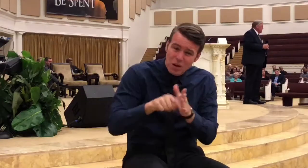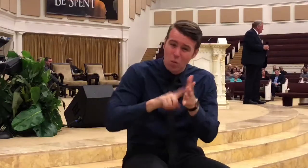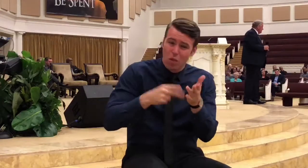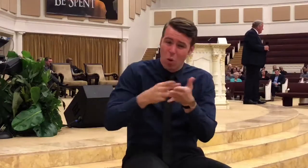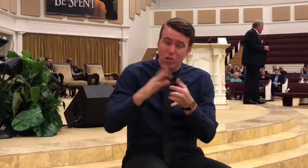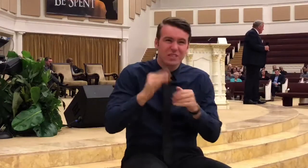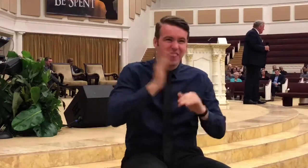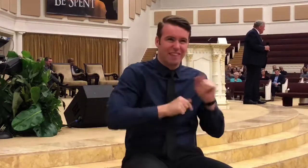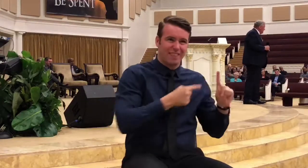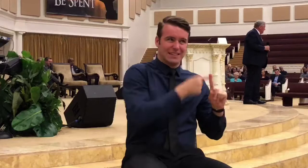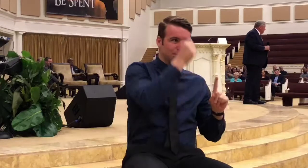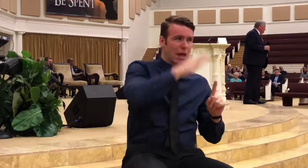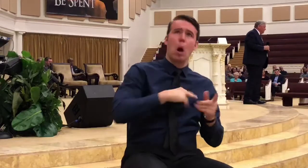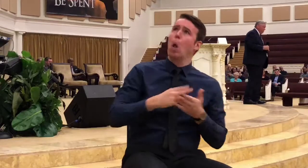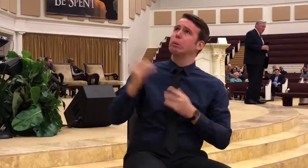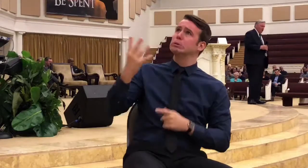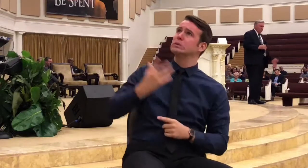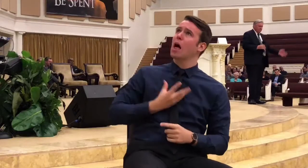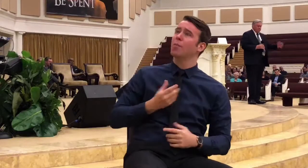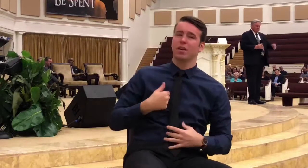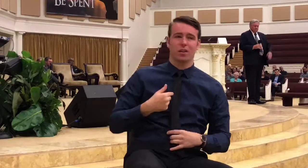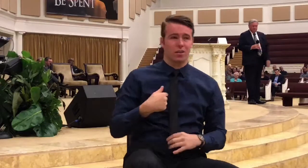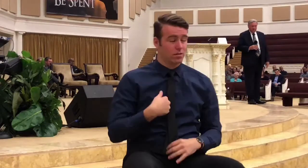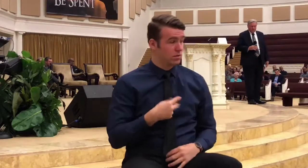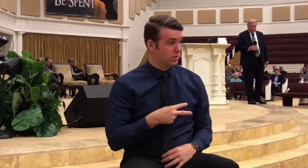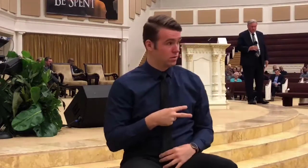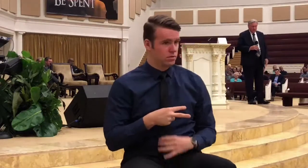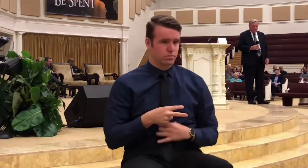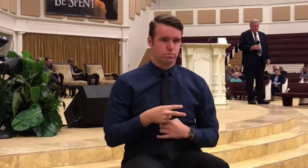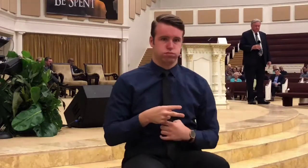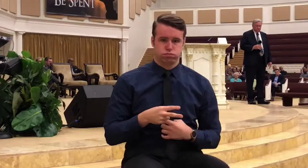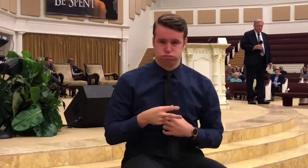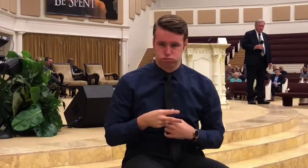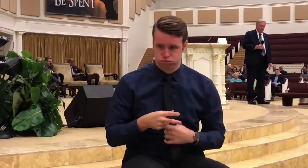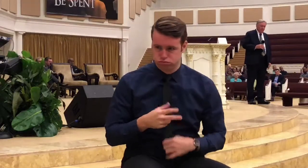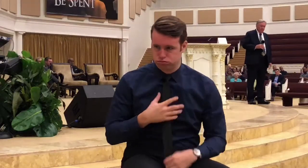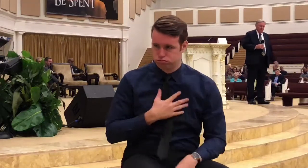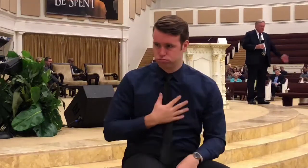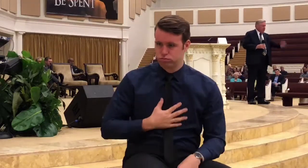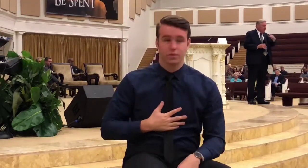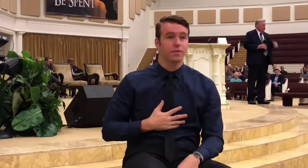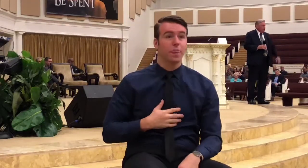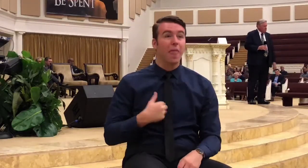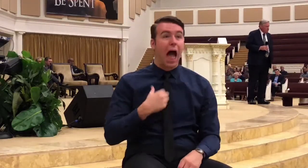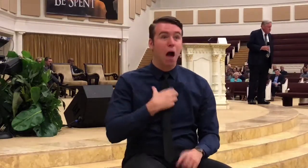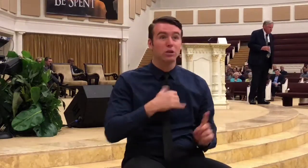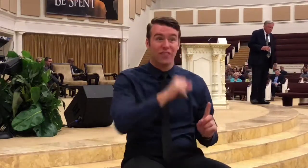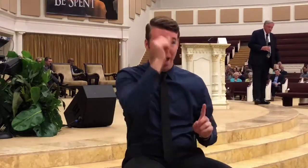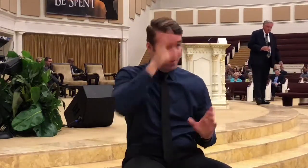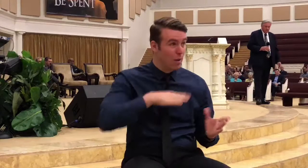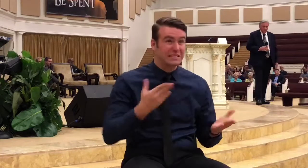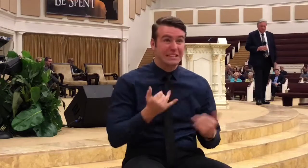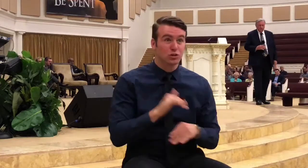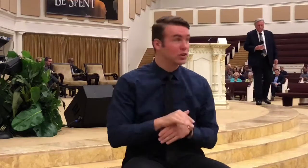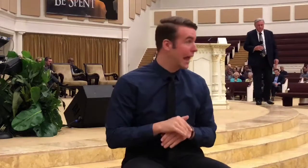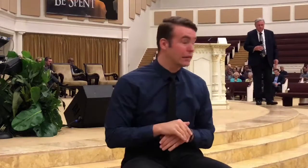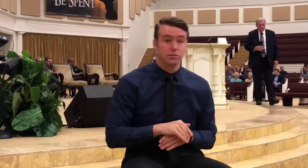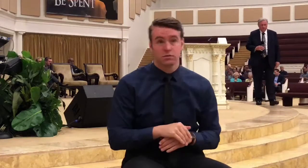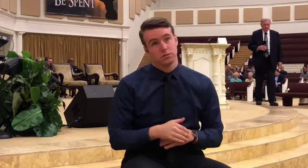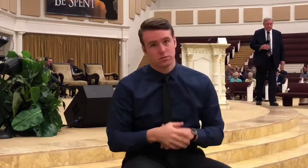does. He would be appalled if he heard me say that. I wish he was here. If he did hear me say